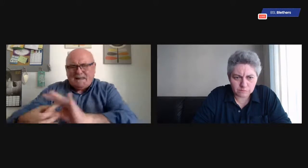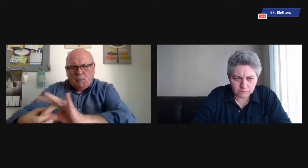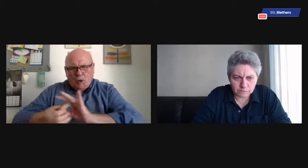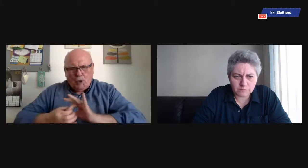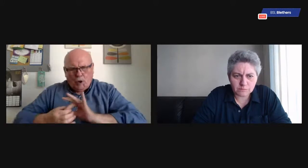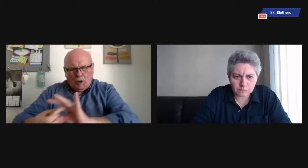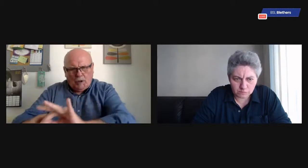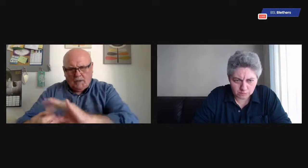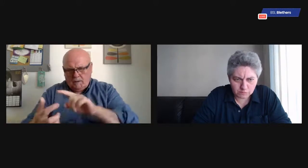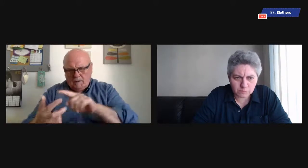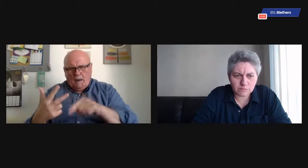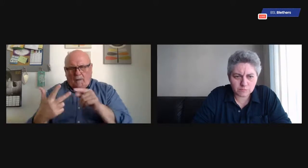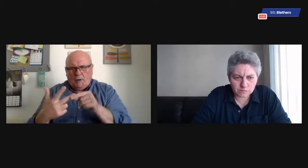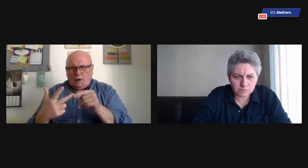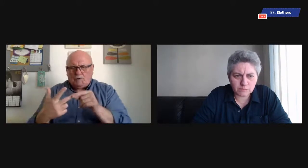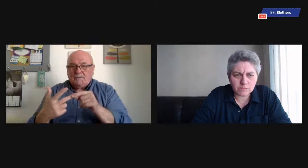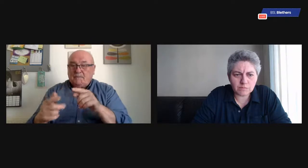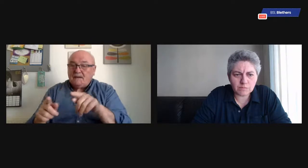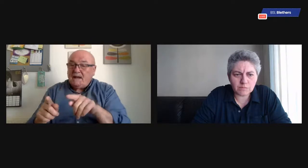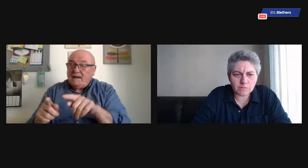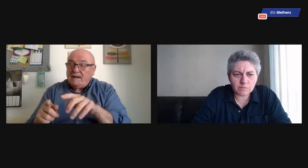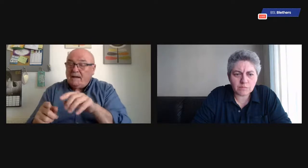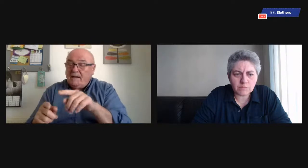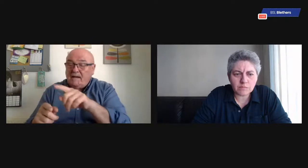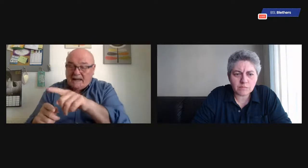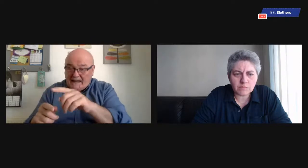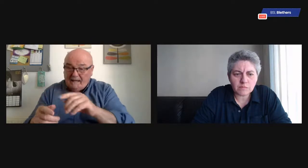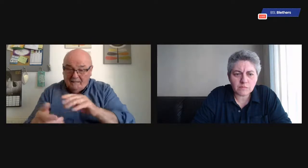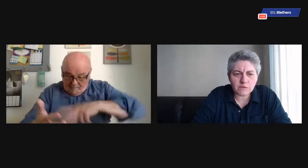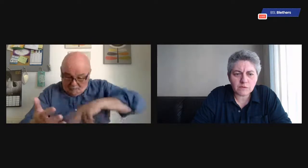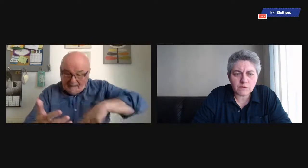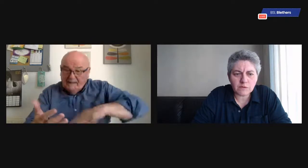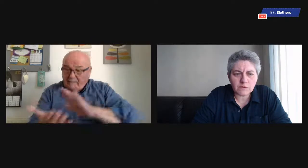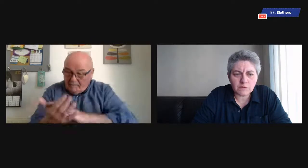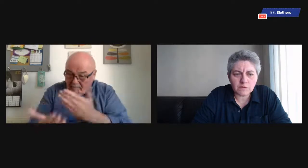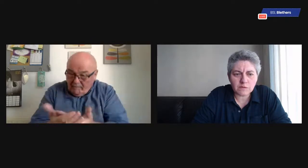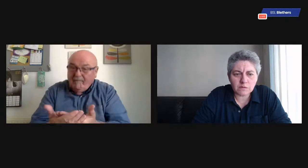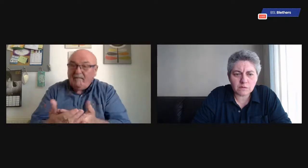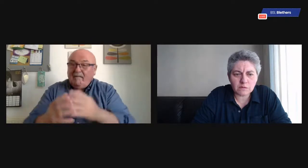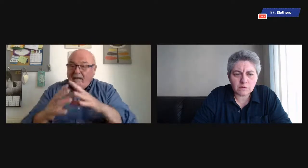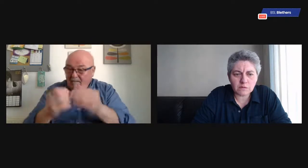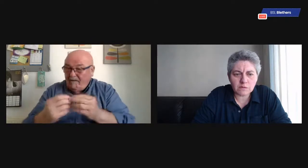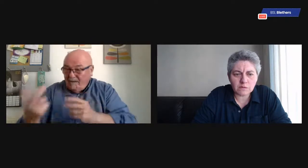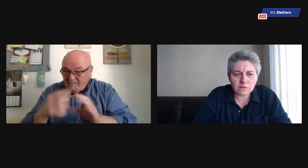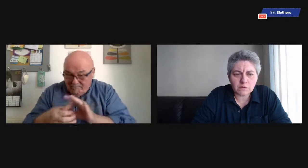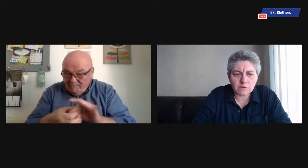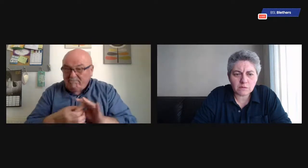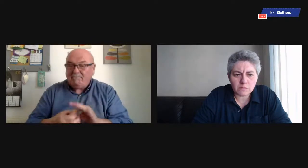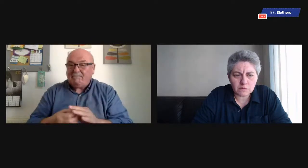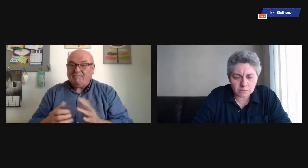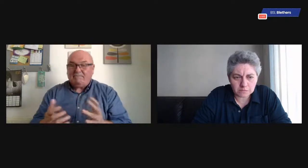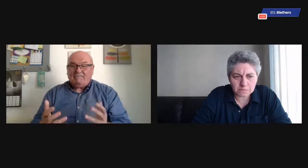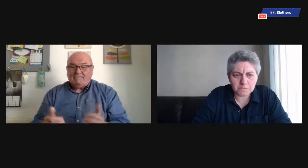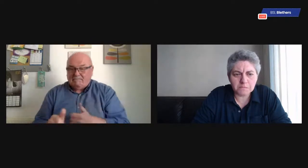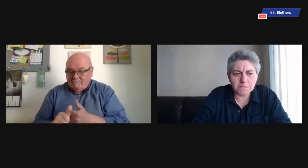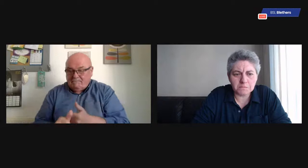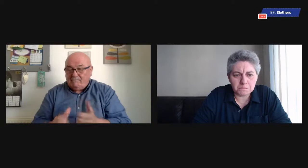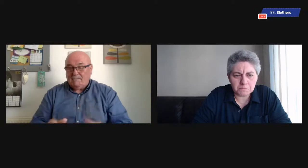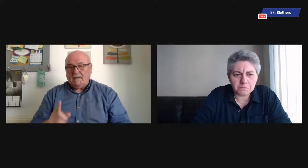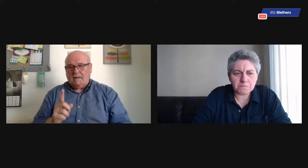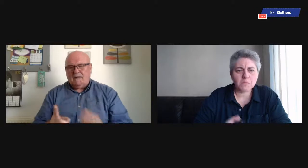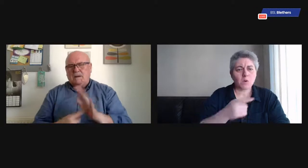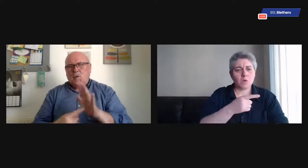need a good attitude. I need a rapport with that person. We're working together as a team. And also, I'm looking for them